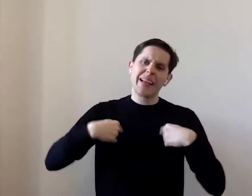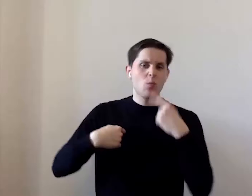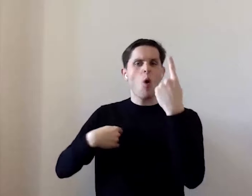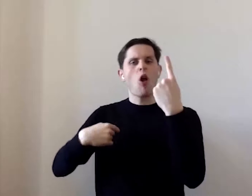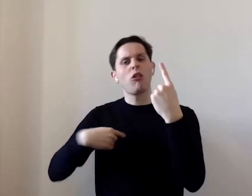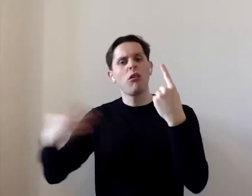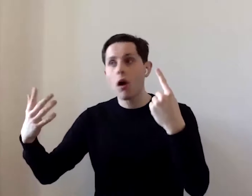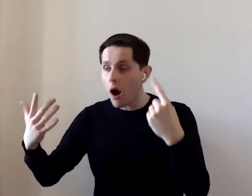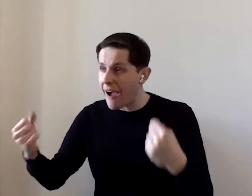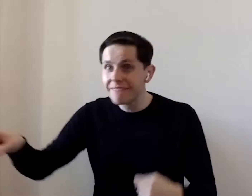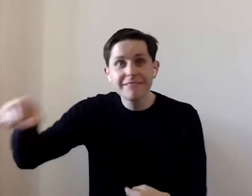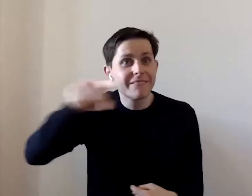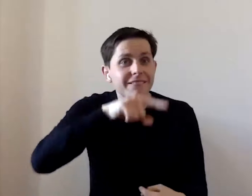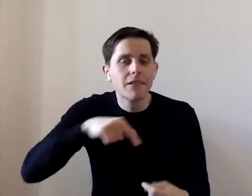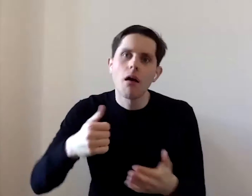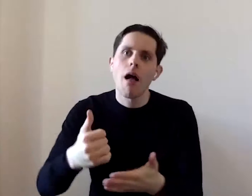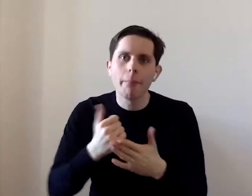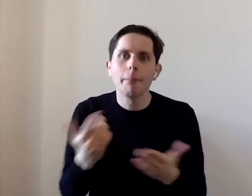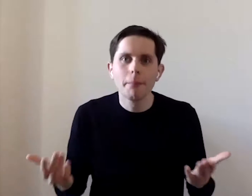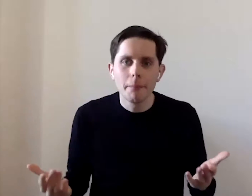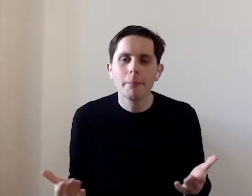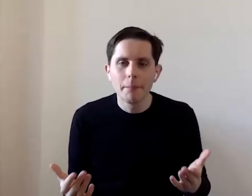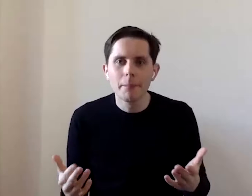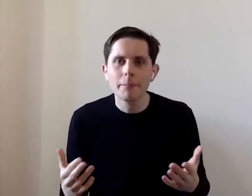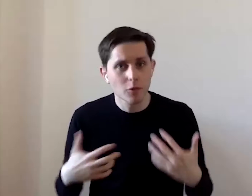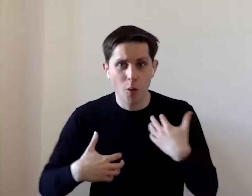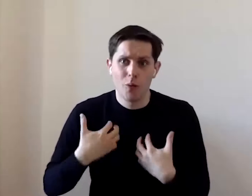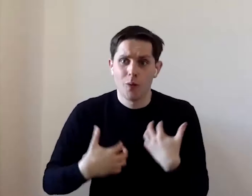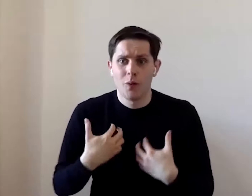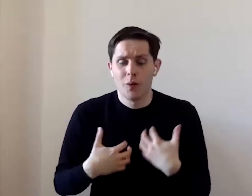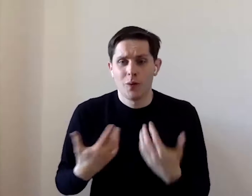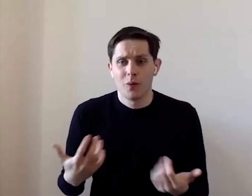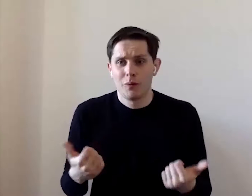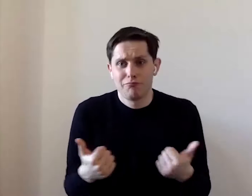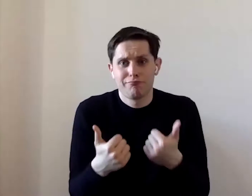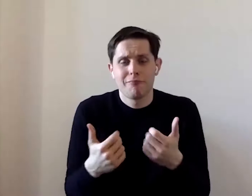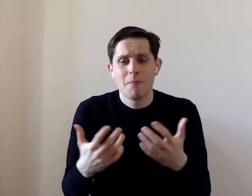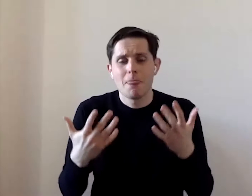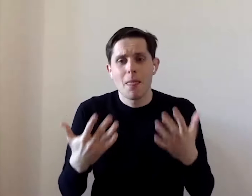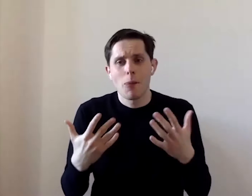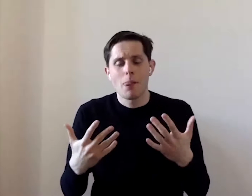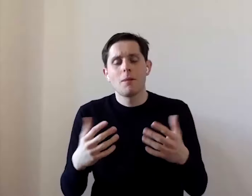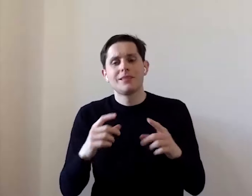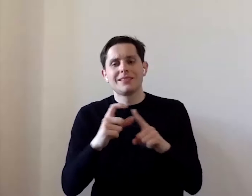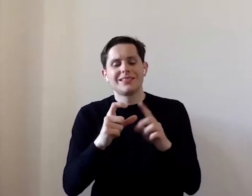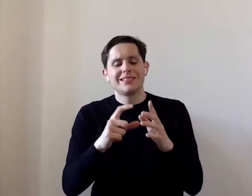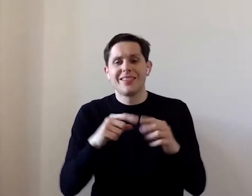suddenly you realize, wow, it isn't just me. He's, you know, just super exhausted all the time and everything else. I